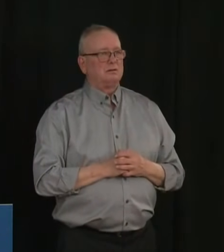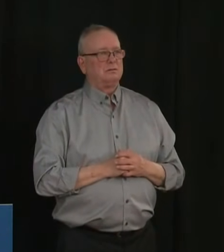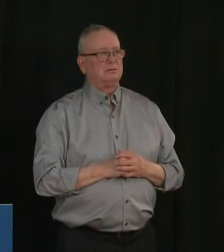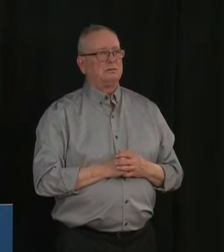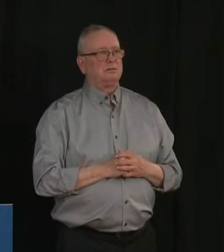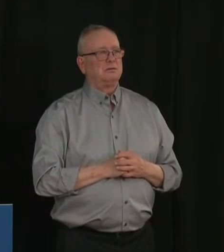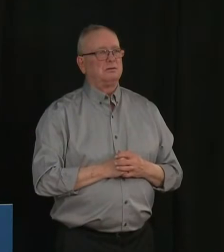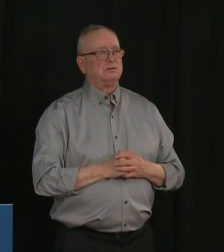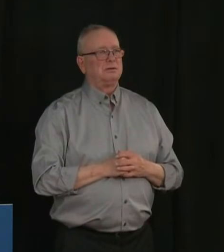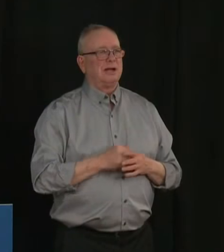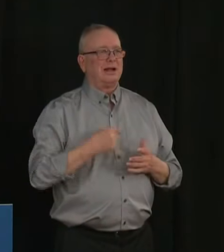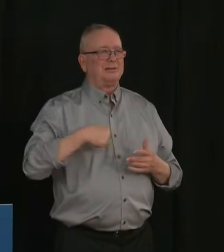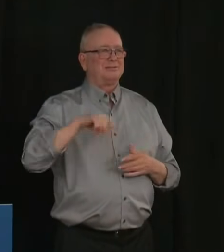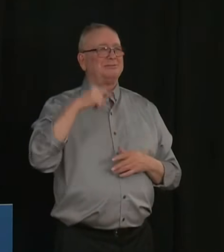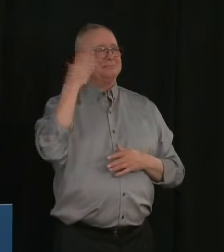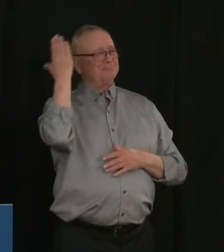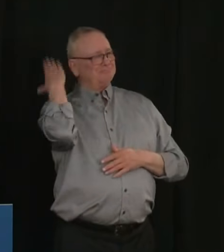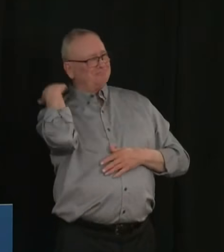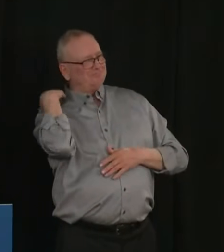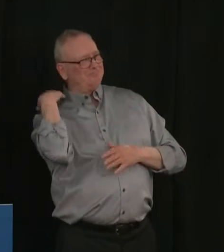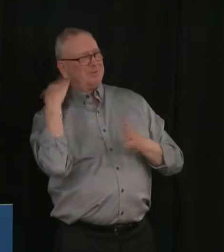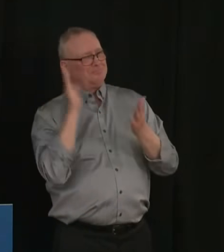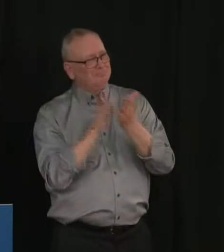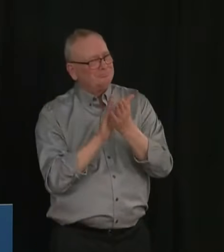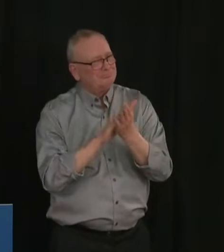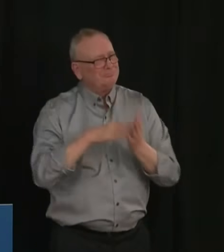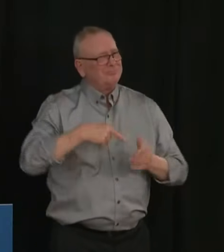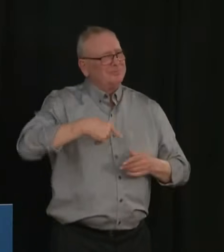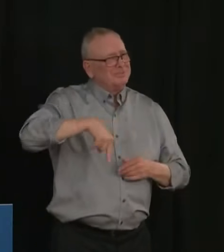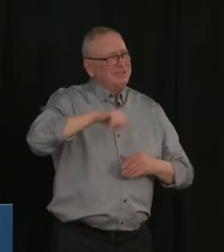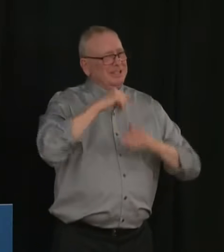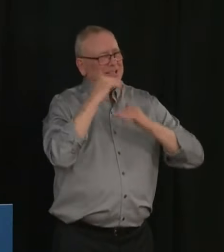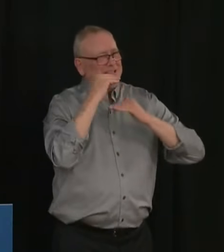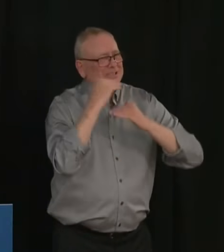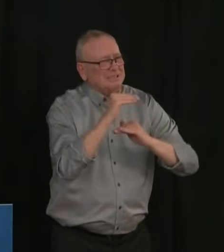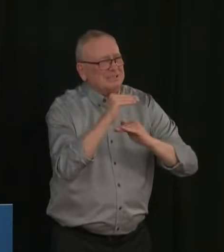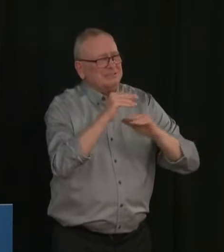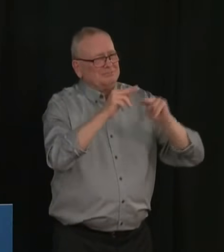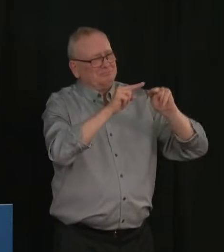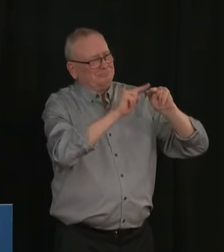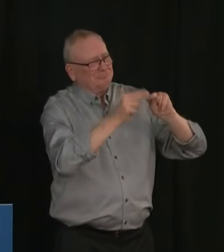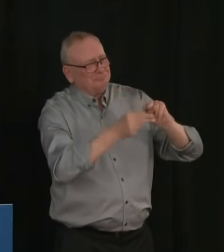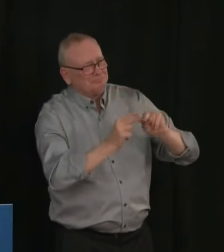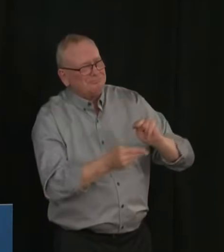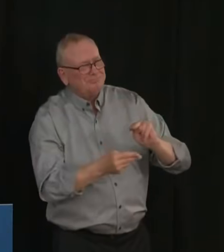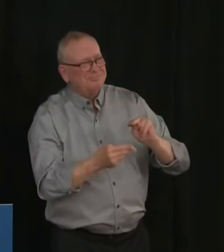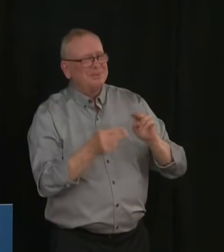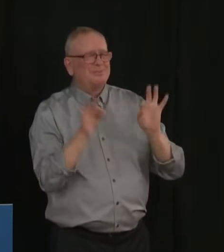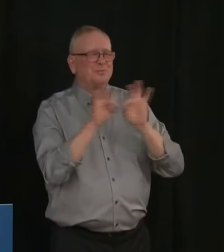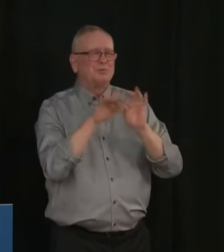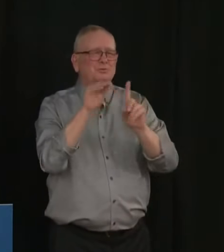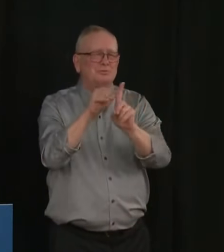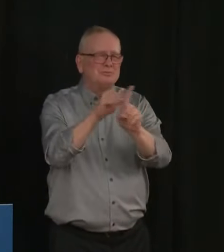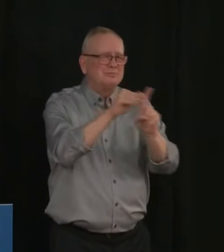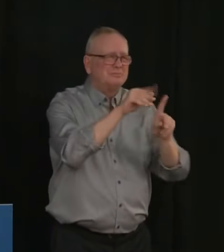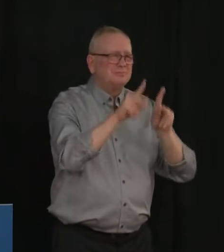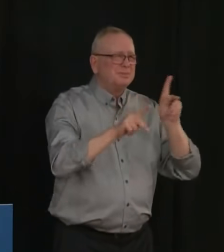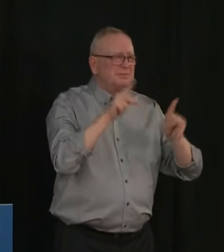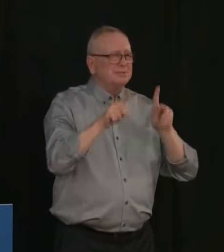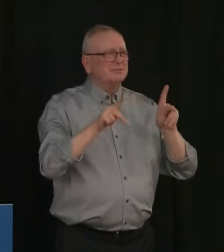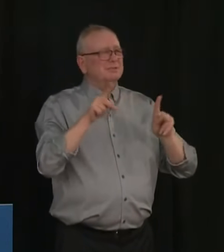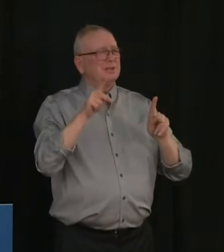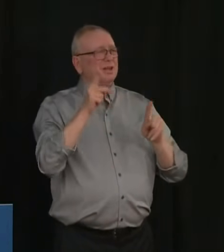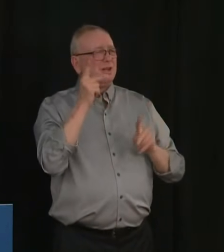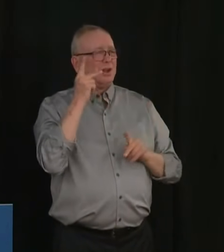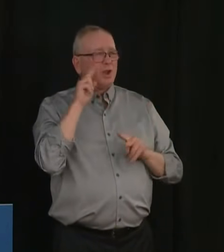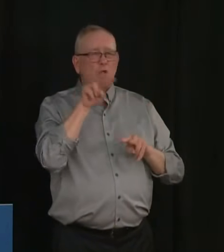that worst place outcome that we have seen in other countries, I would again call on people to look at the evidence, to look at what's happened